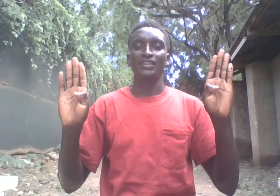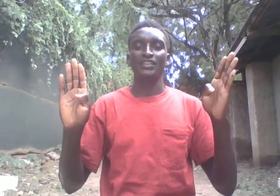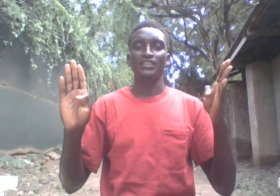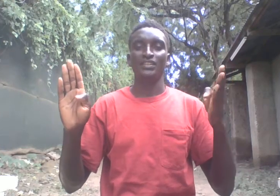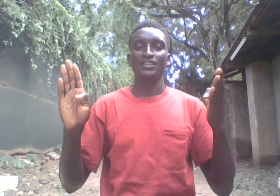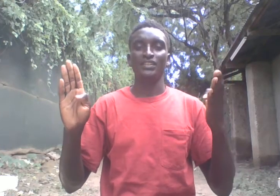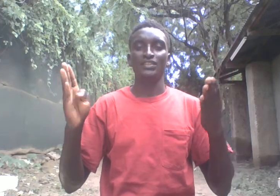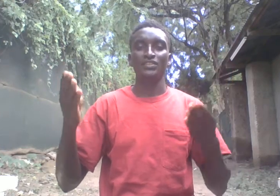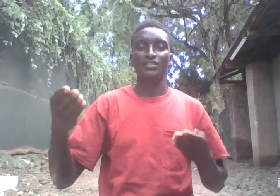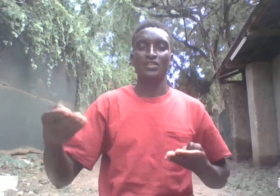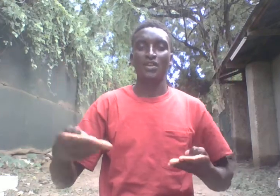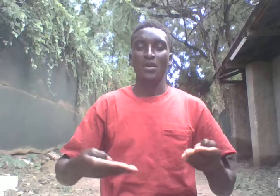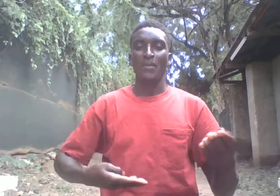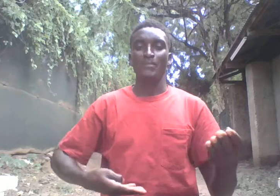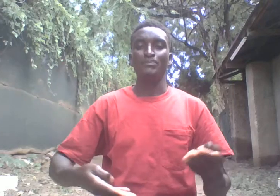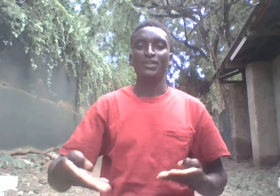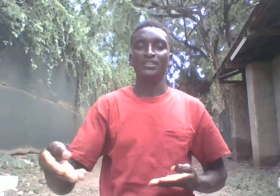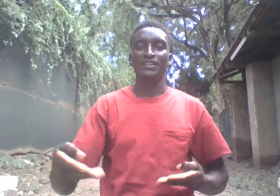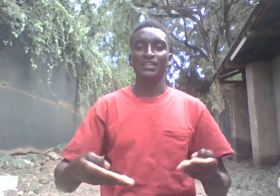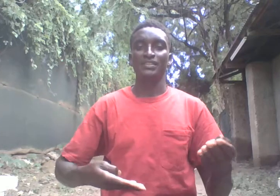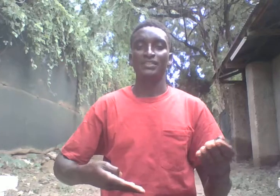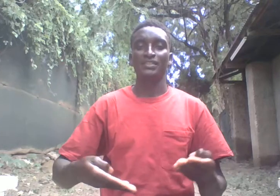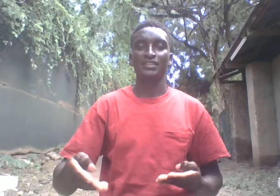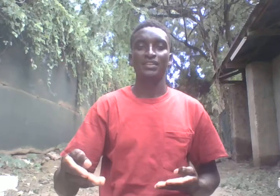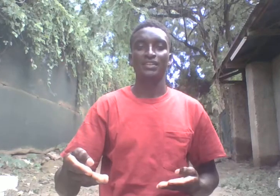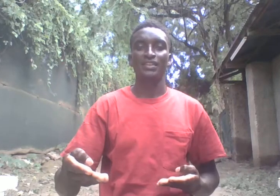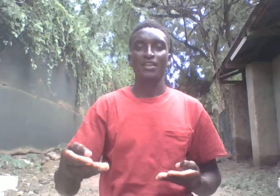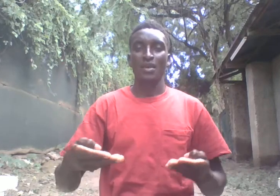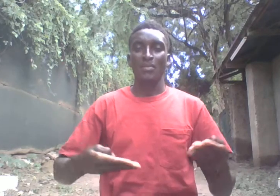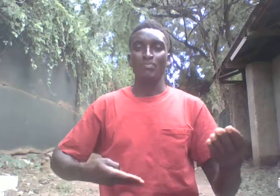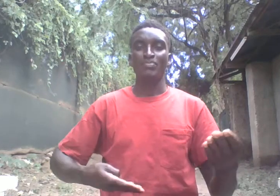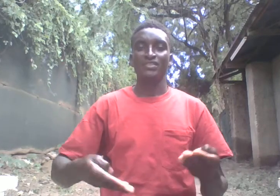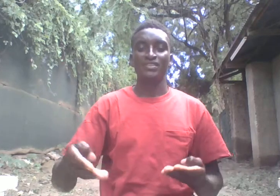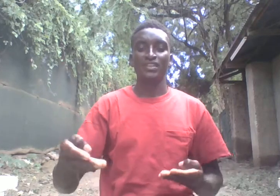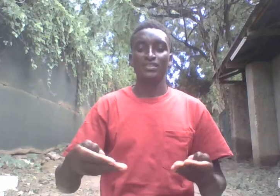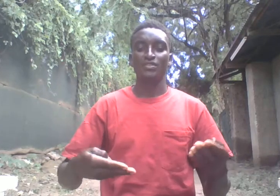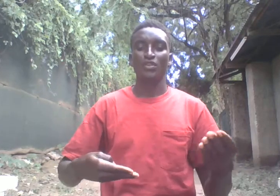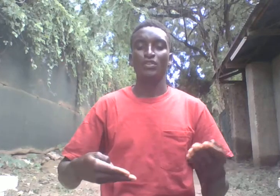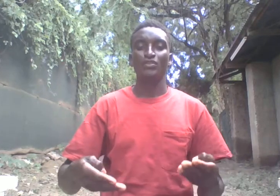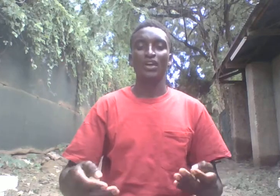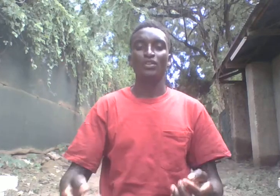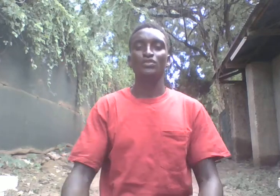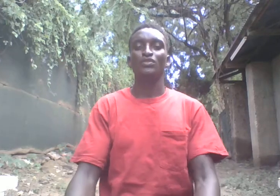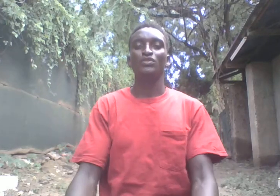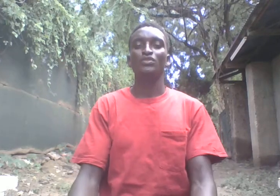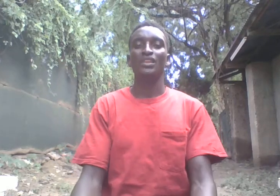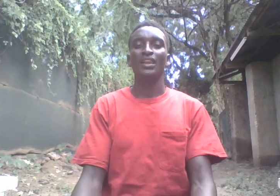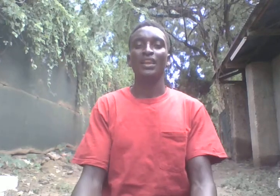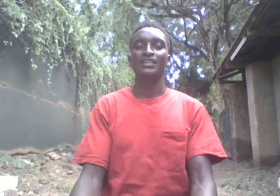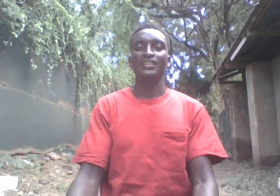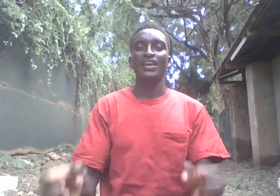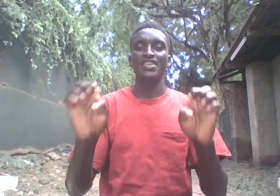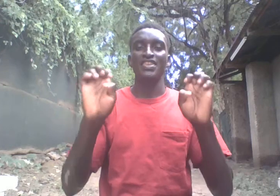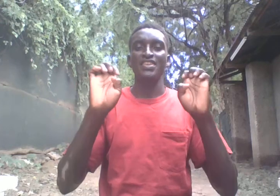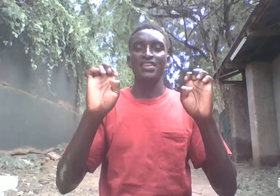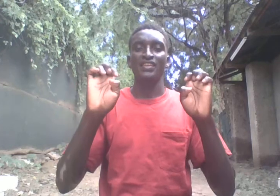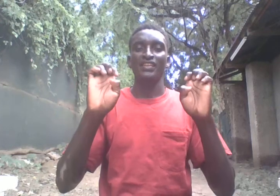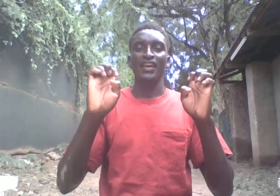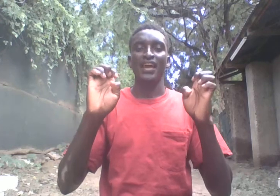It interchanges. Business. Business. Or you can also use letter E.